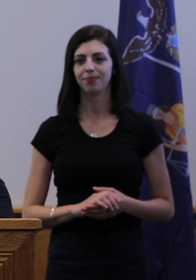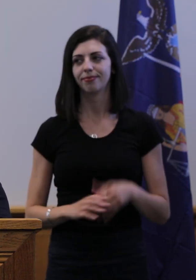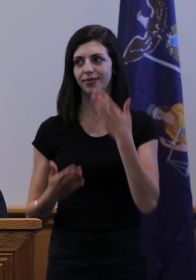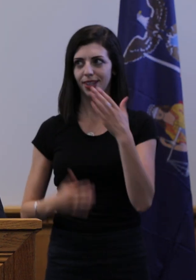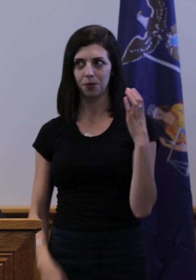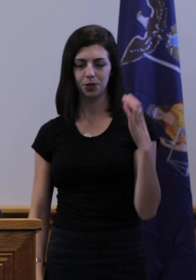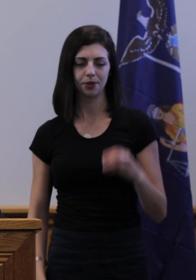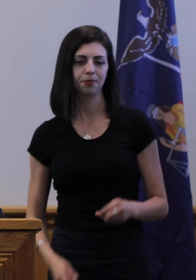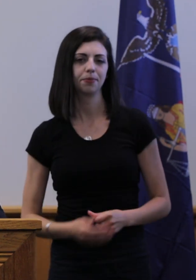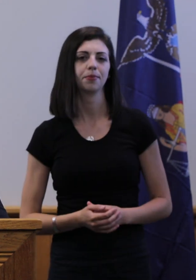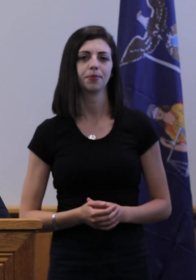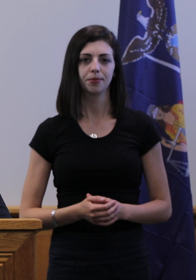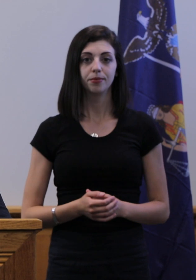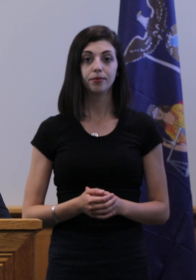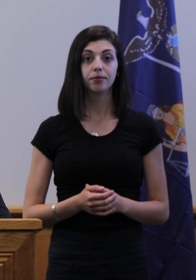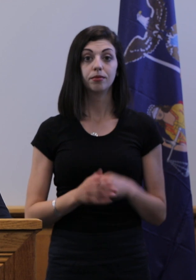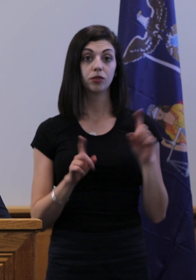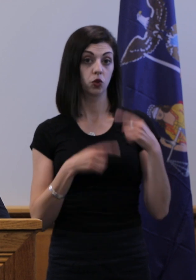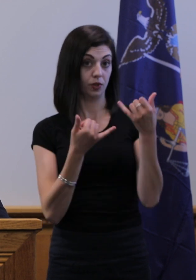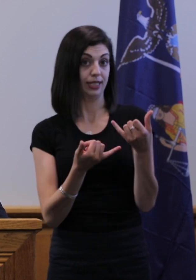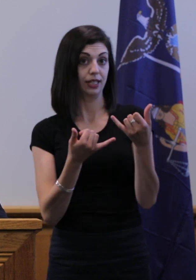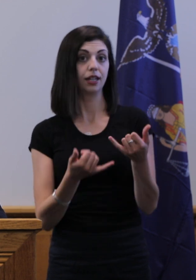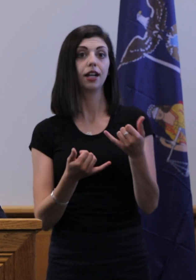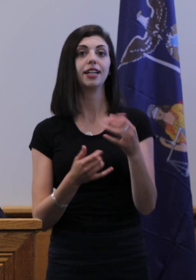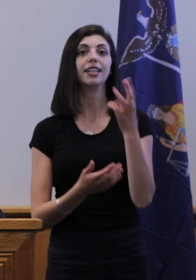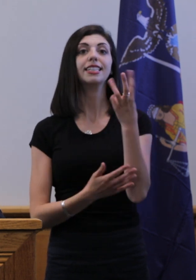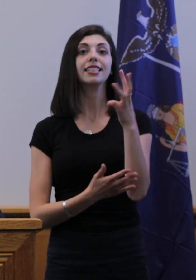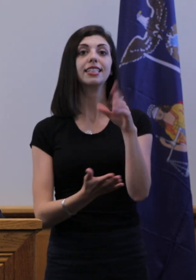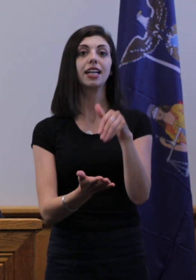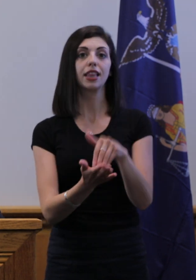Thank you, Mr. Chairman. As of today, we've had